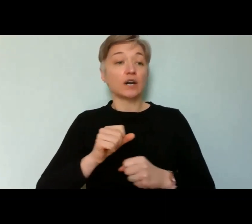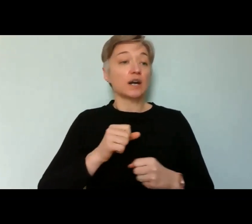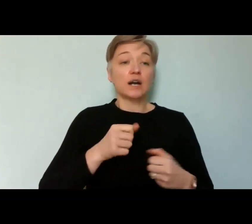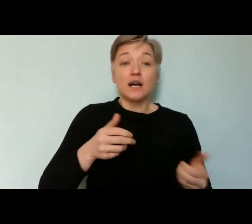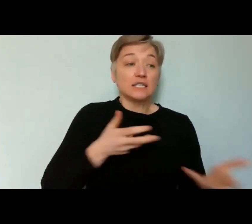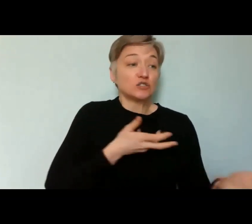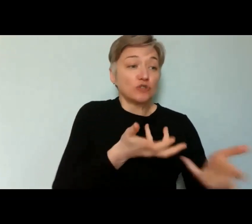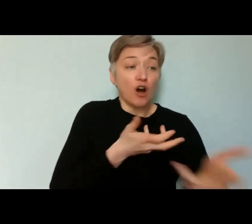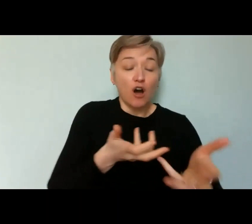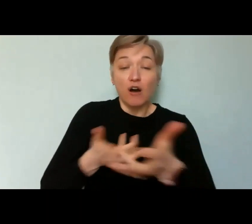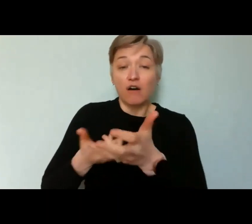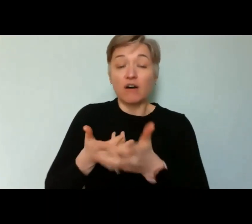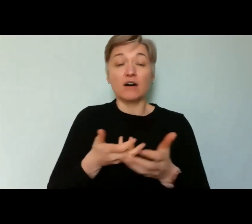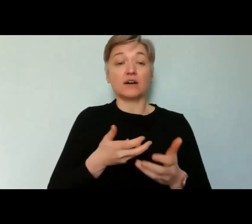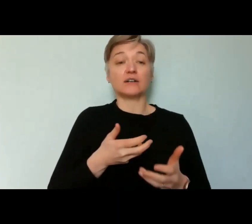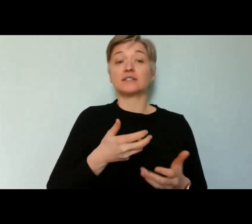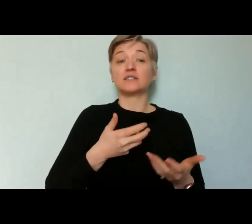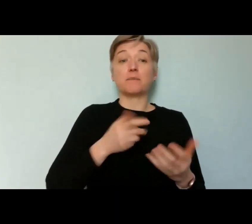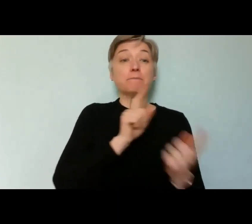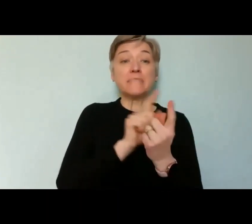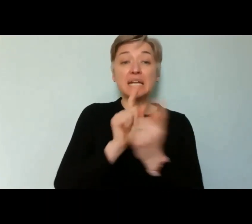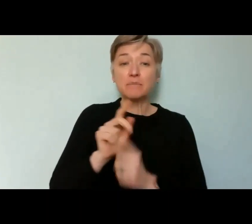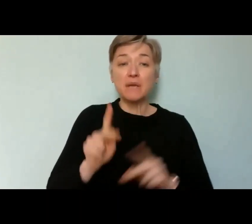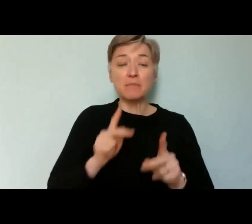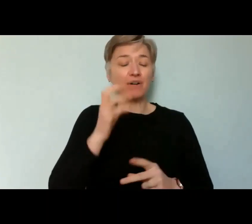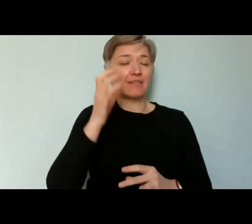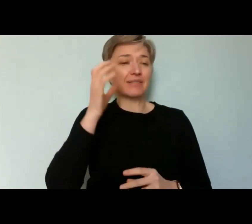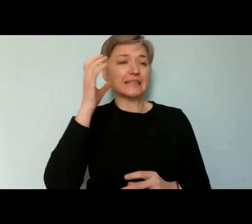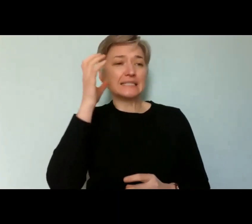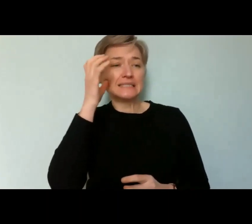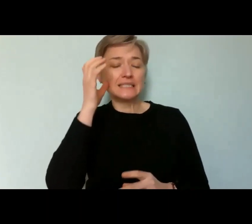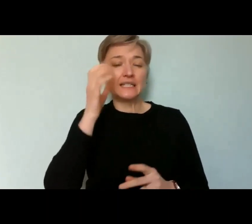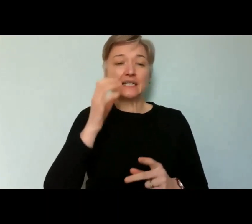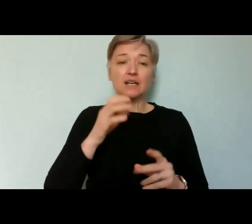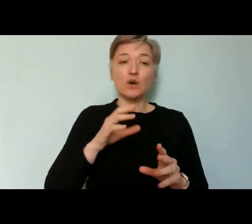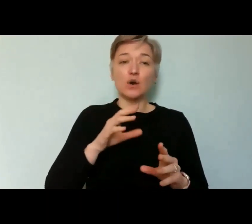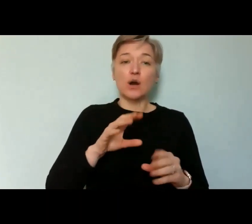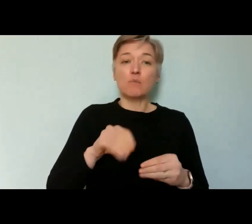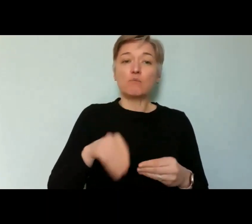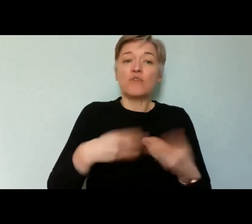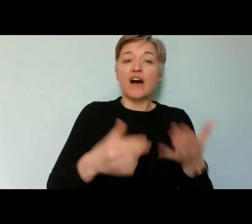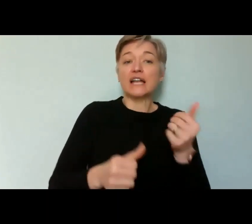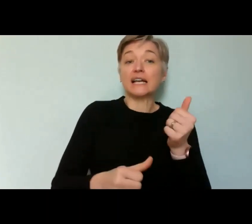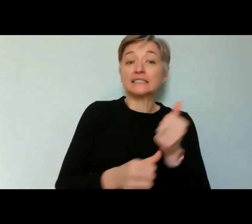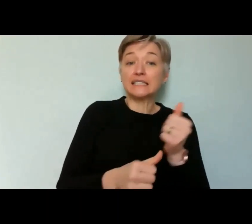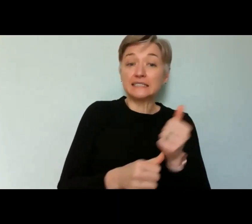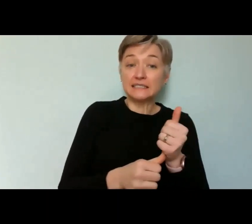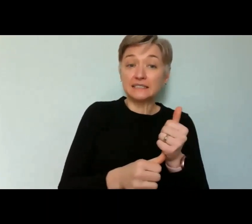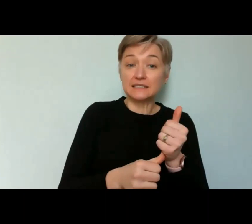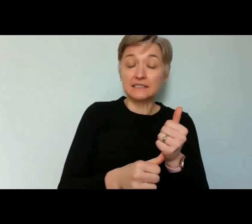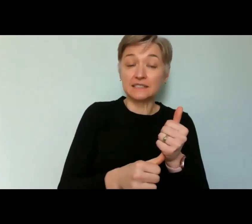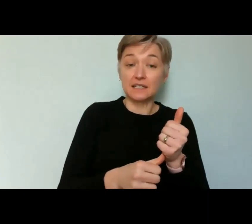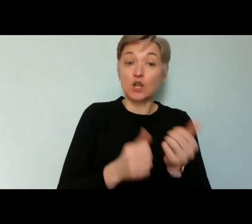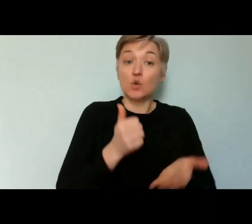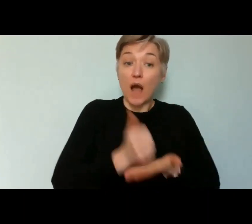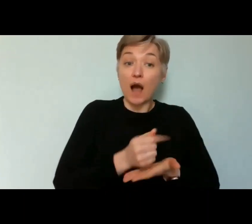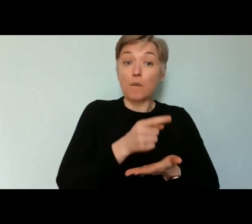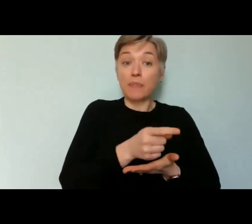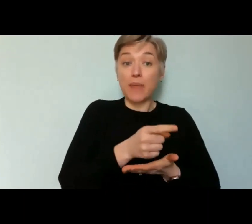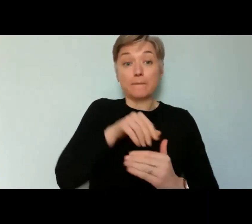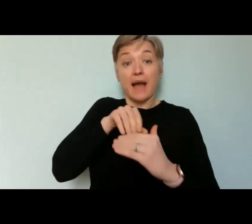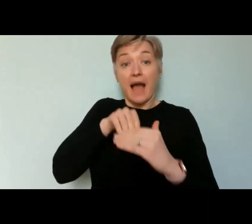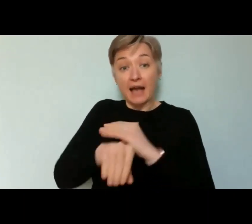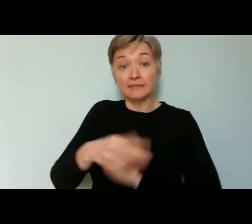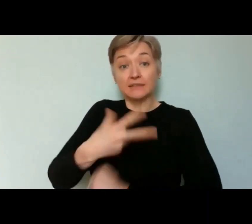doors, talking to people, listening to people, and providing assistance to people to have access to